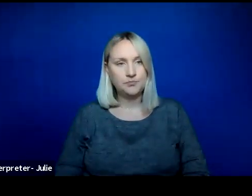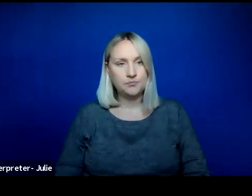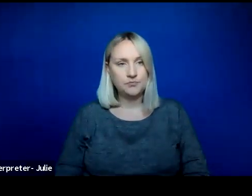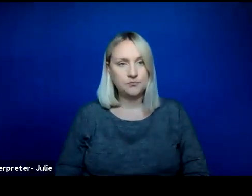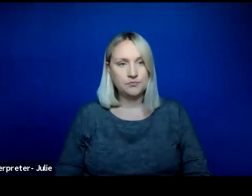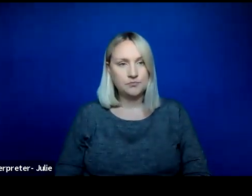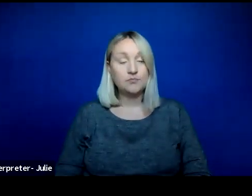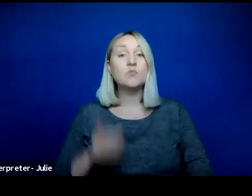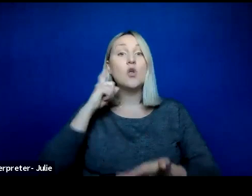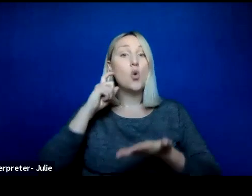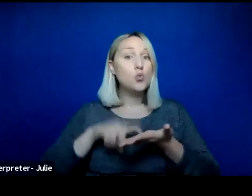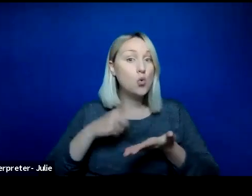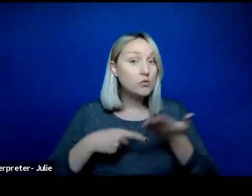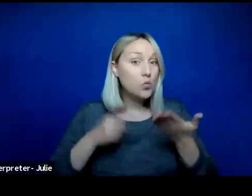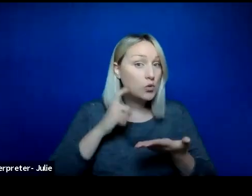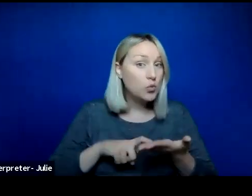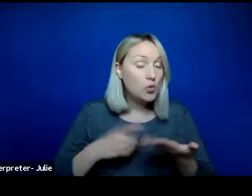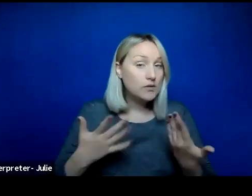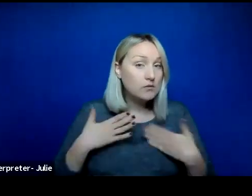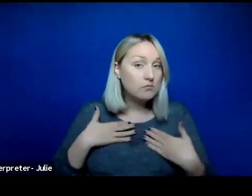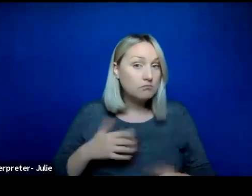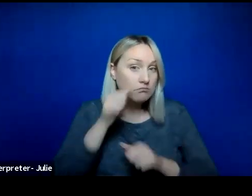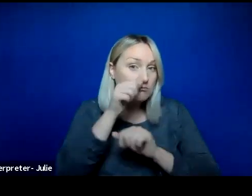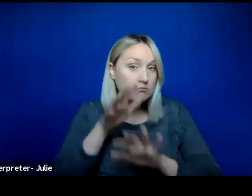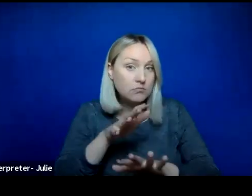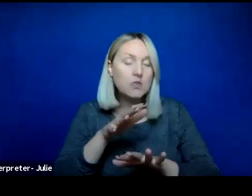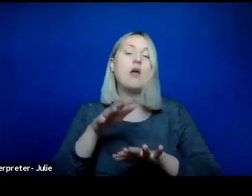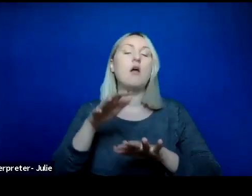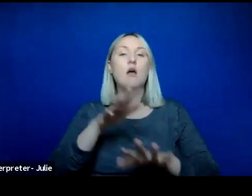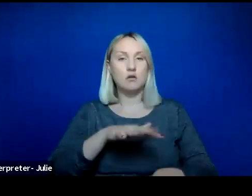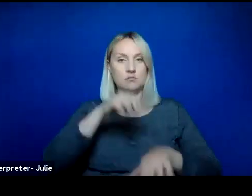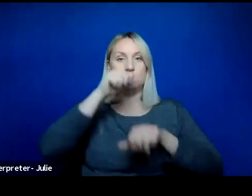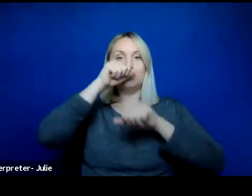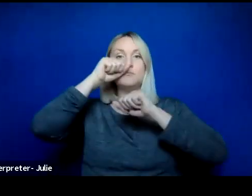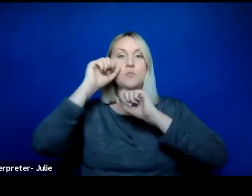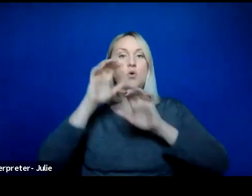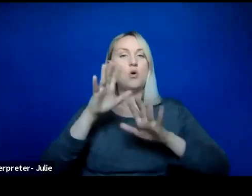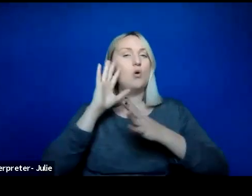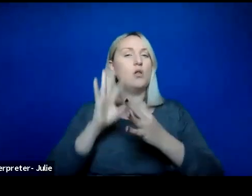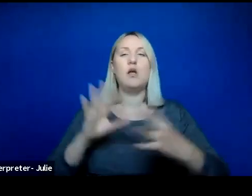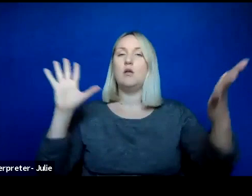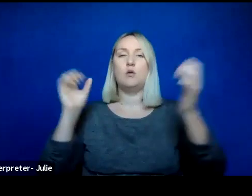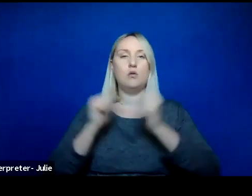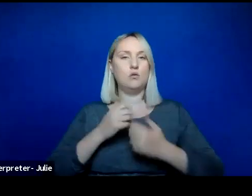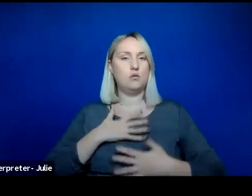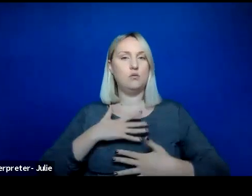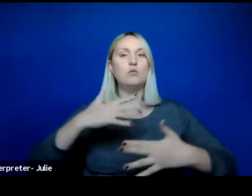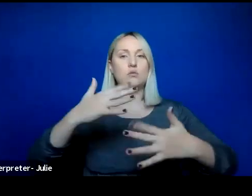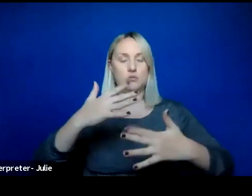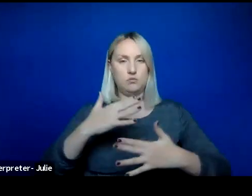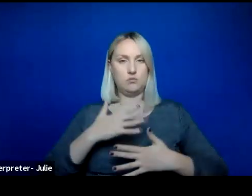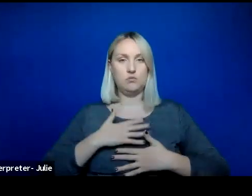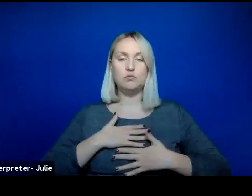Inhale, notice what you notice. And on the exhale, let it go with the breath.